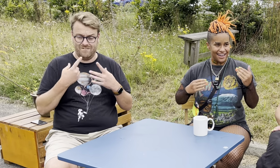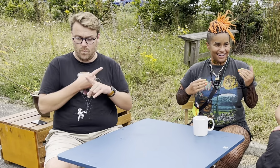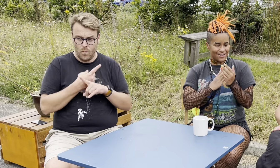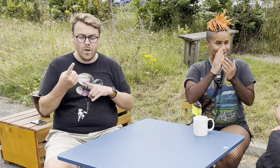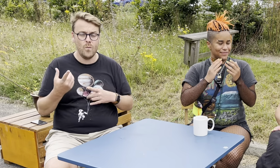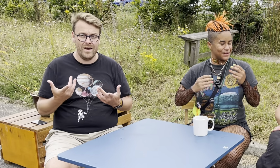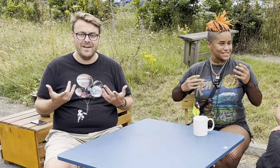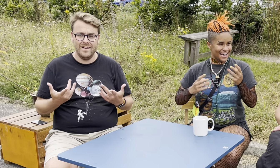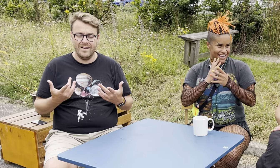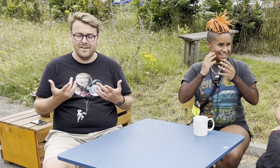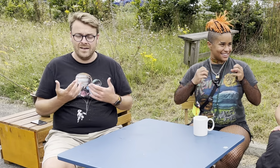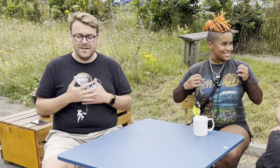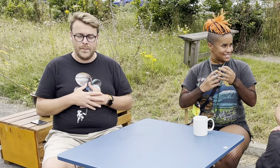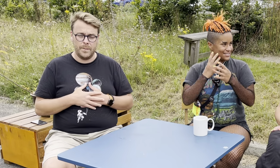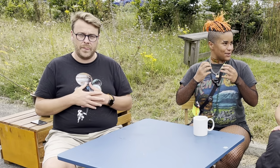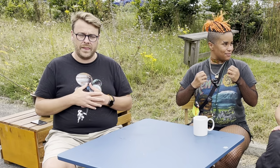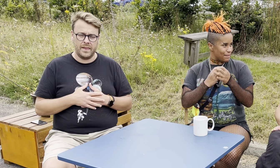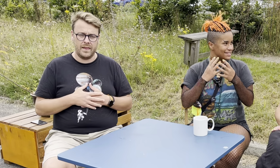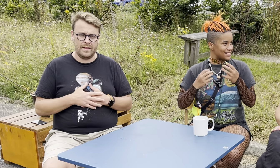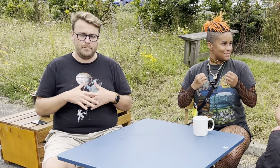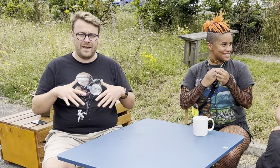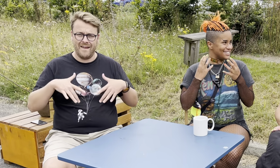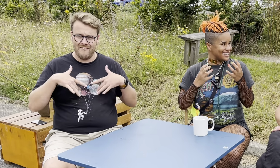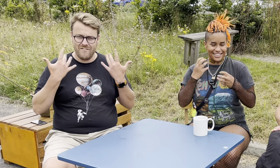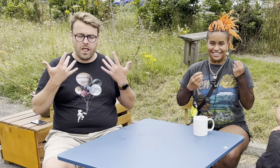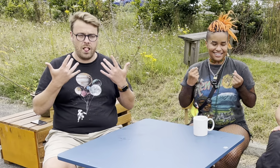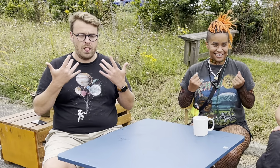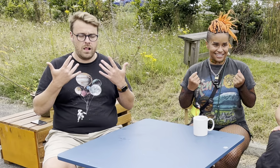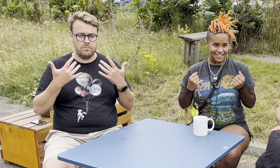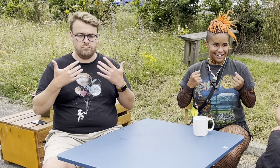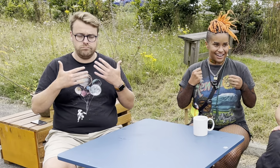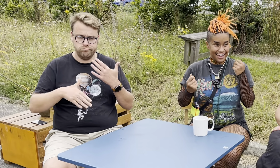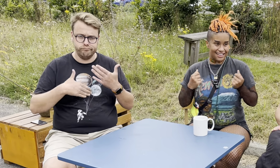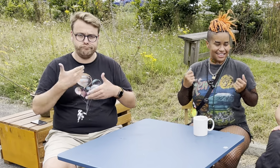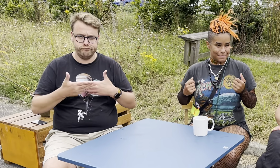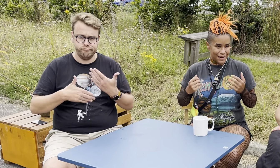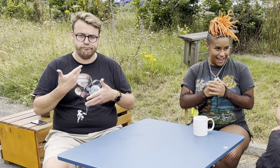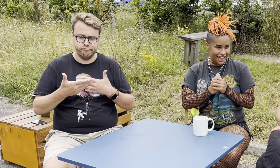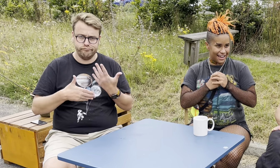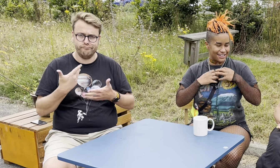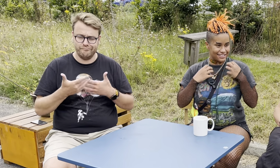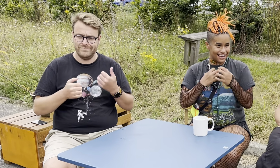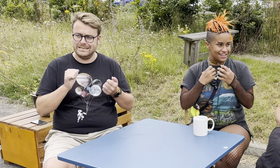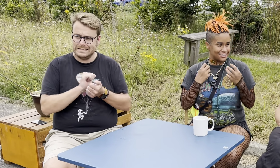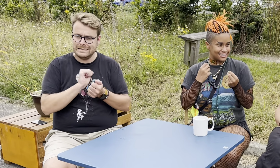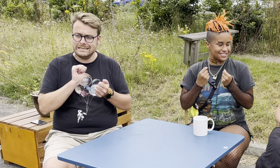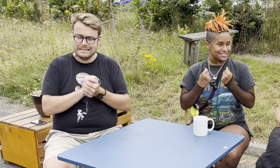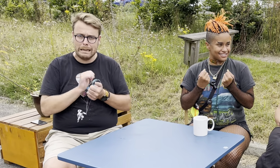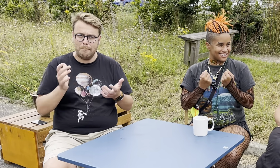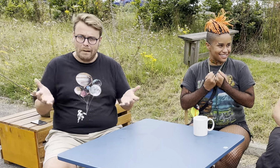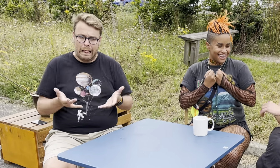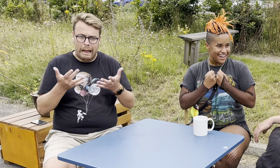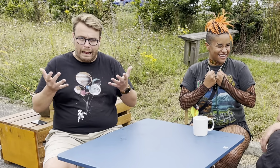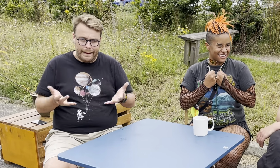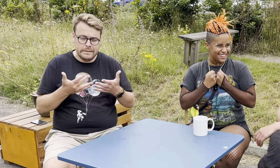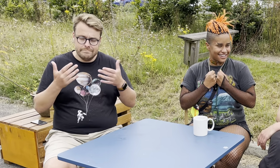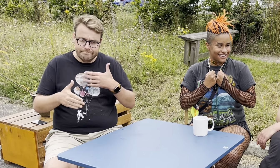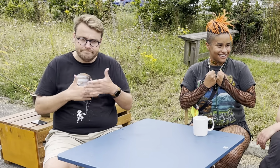and it really feels like this sort of momentum to like keep playing, and like,